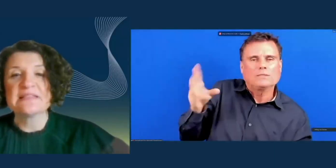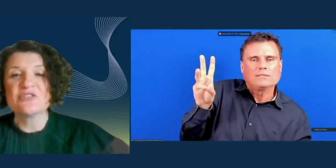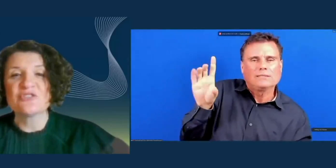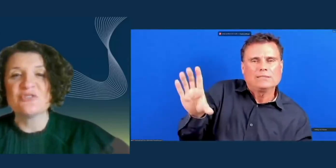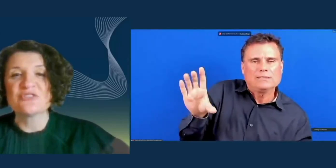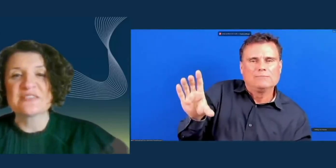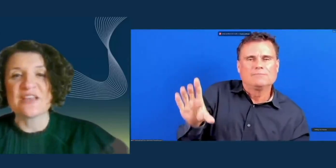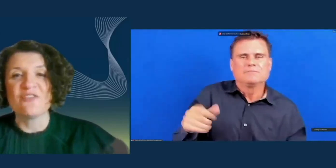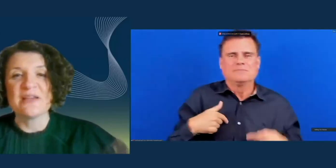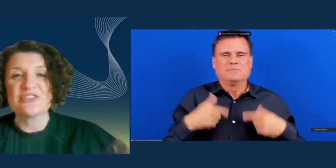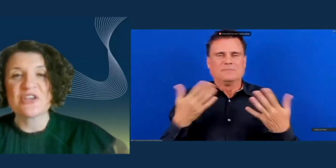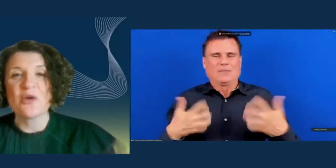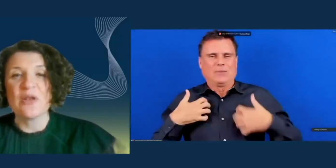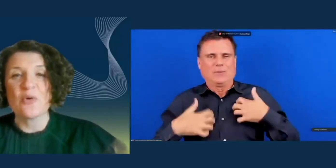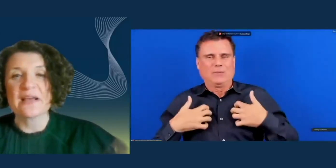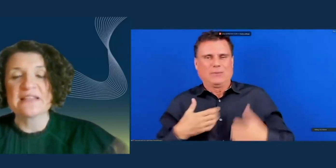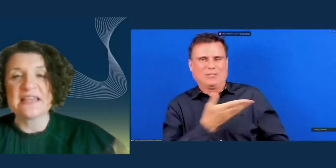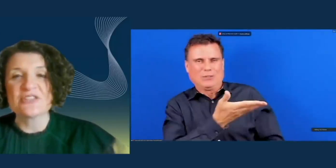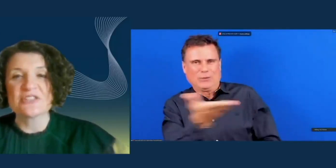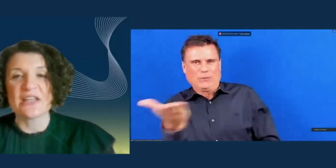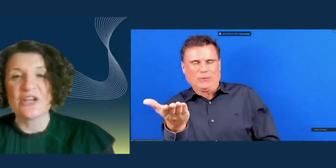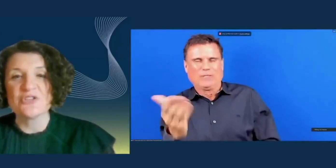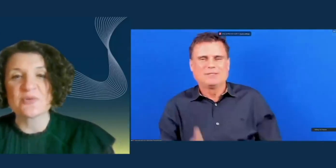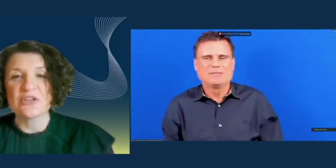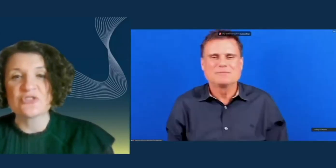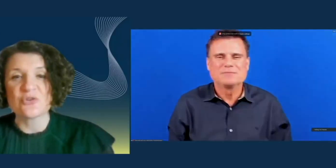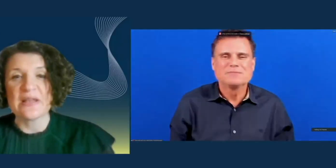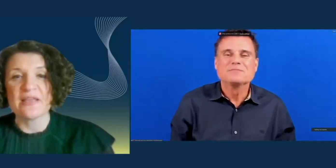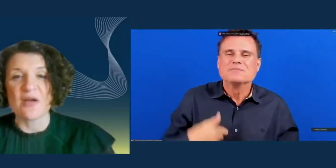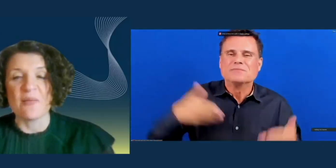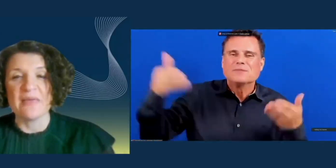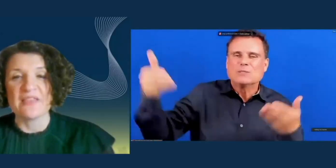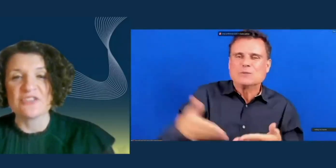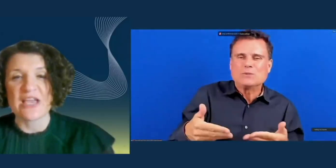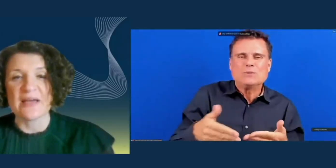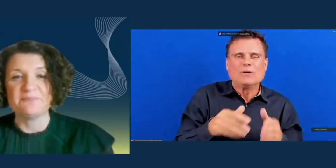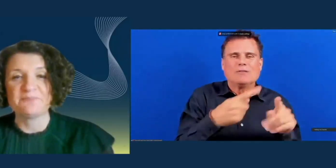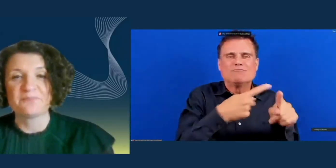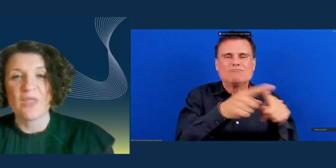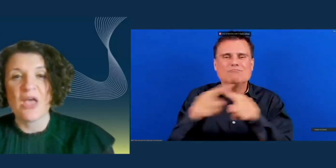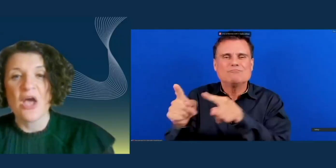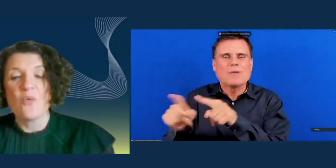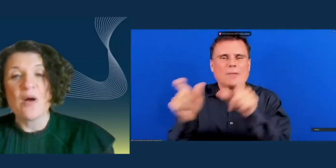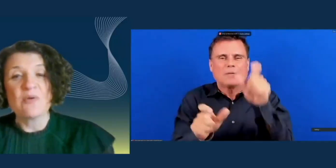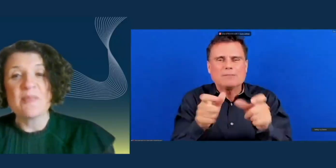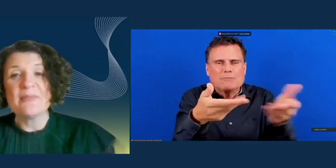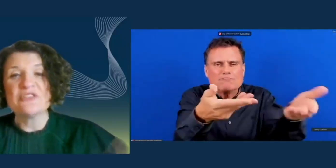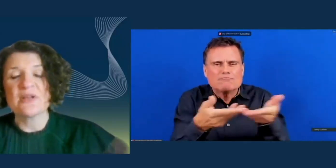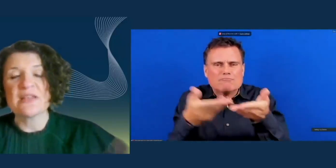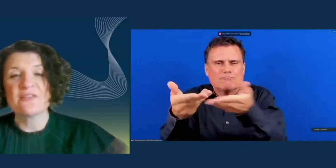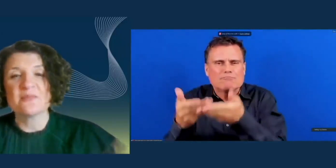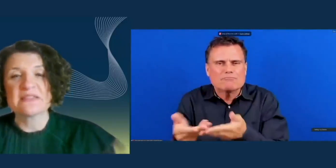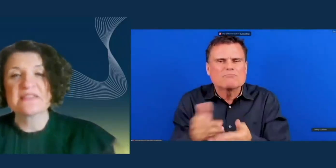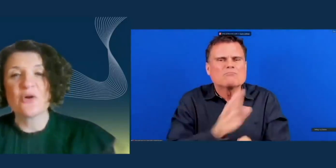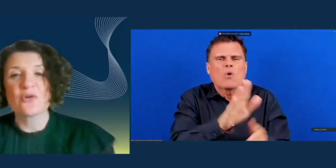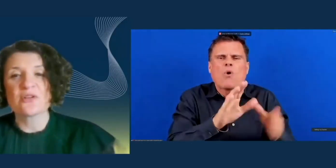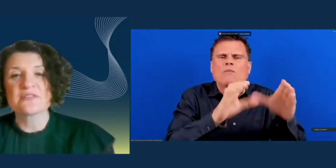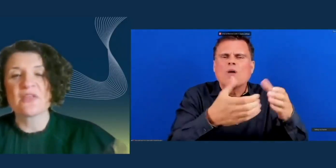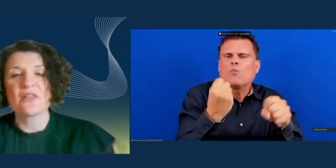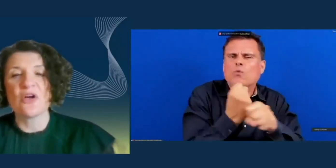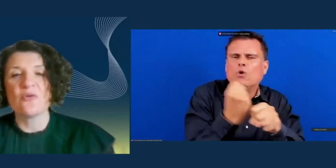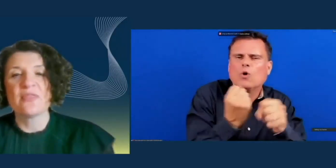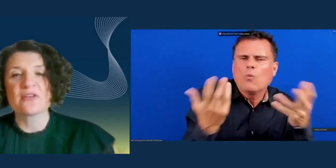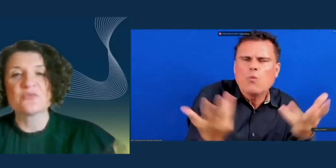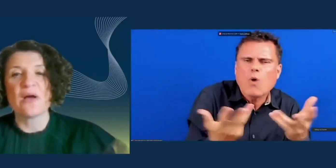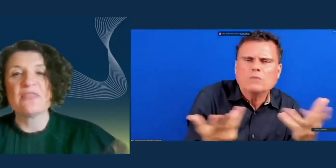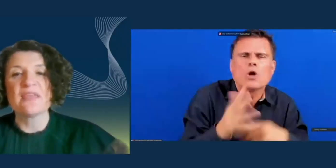please introduce yourself by sharing what organization and country you're joining from in the chat. While we may be joining from distant corners of the